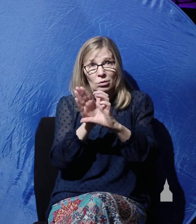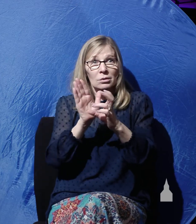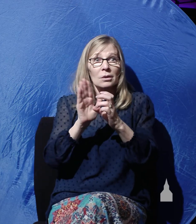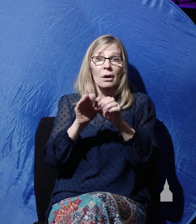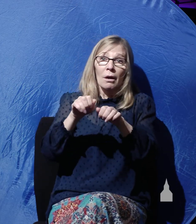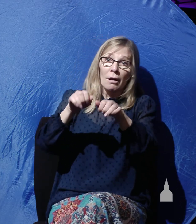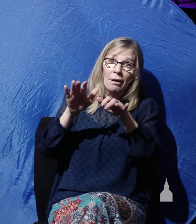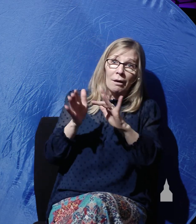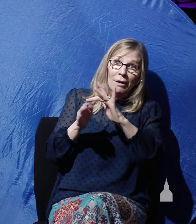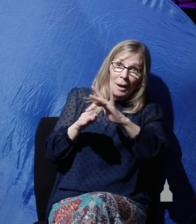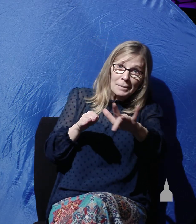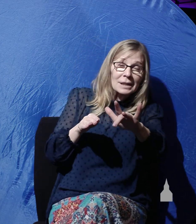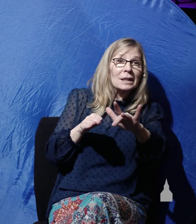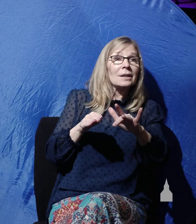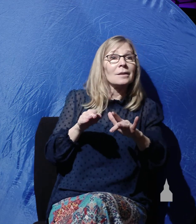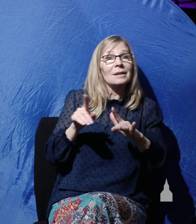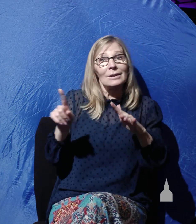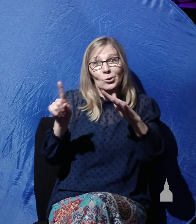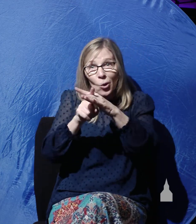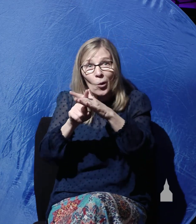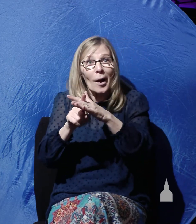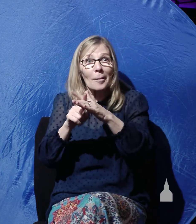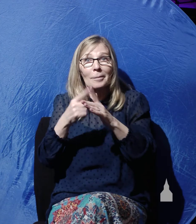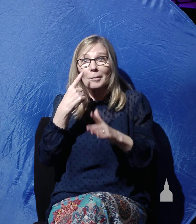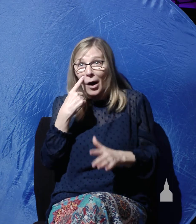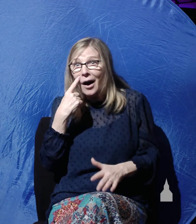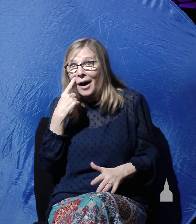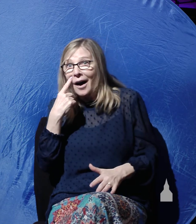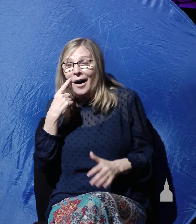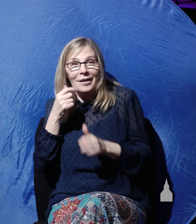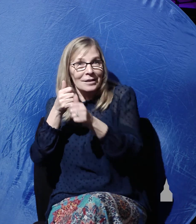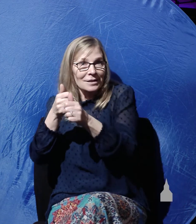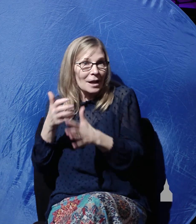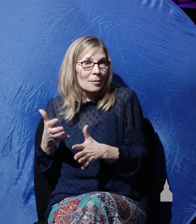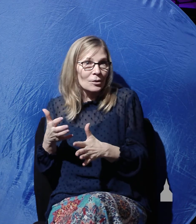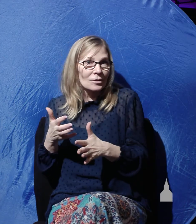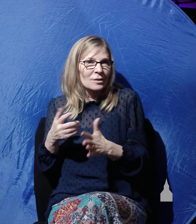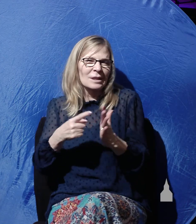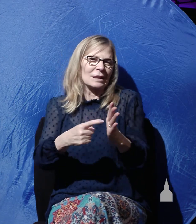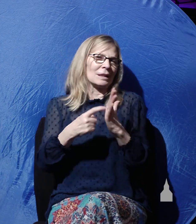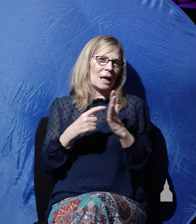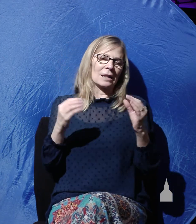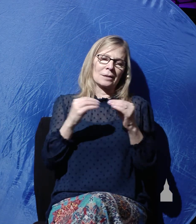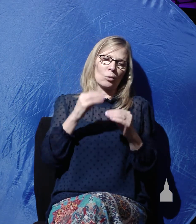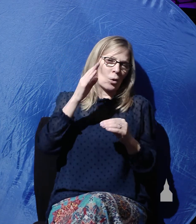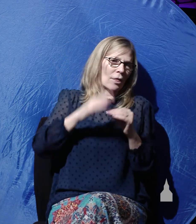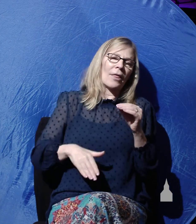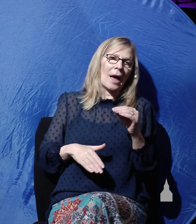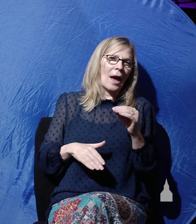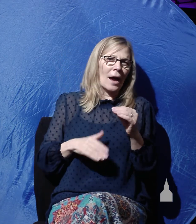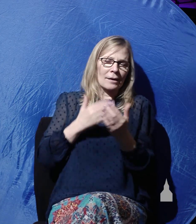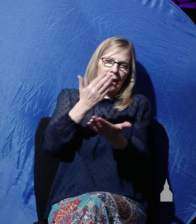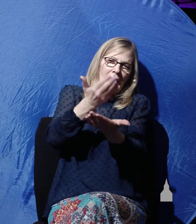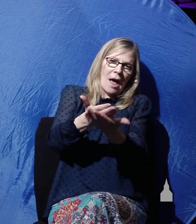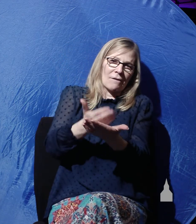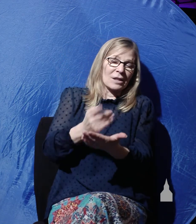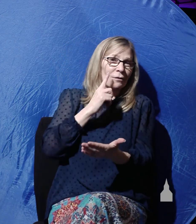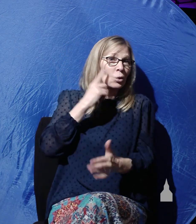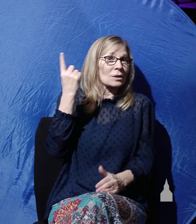did appear to the disciples, but it takes more. It takes more than sound evidence for someone to come